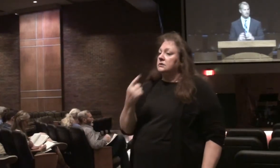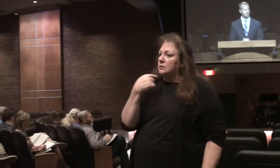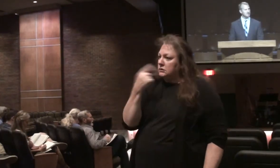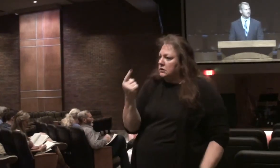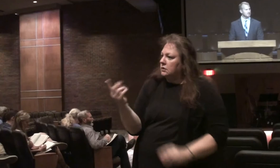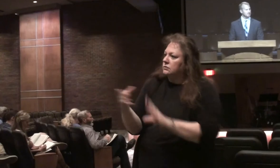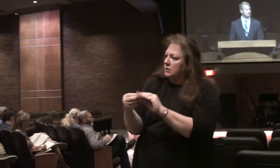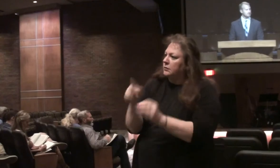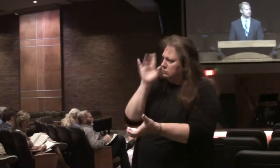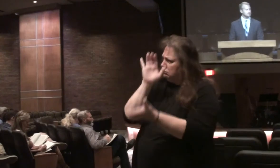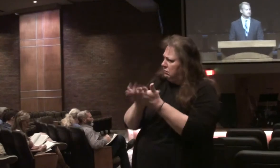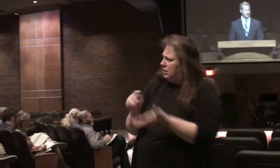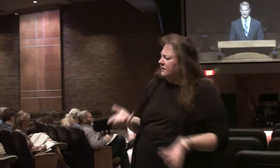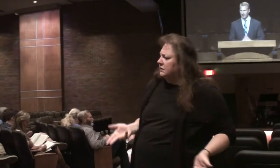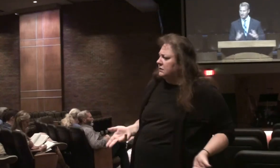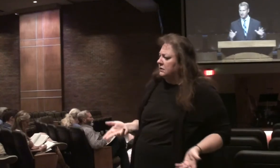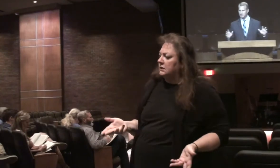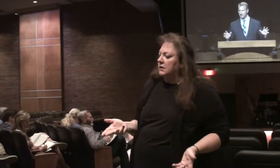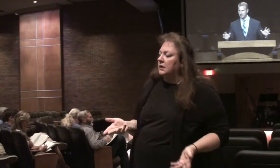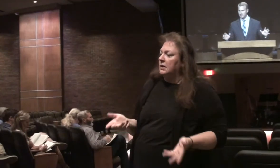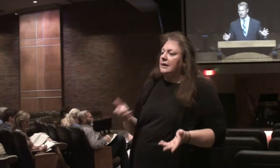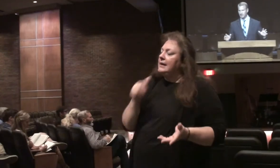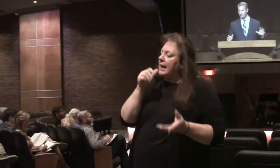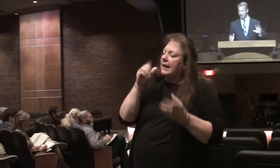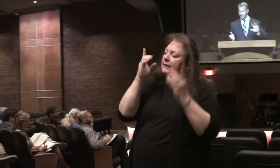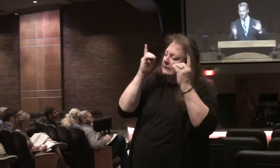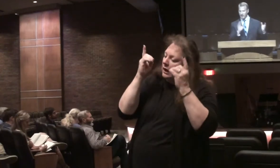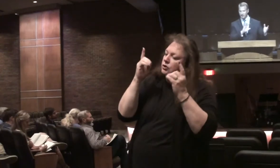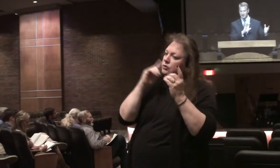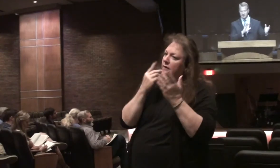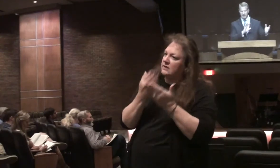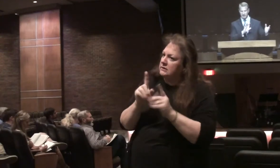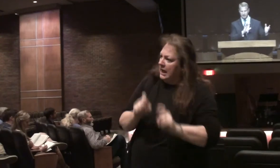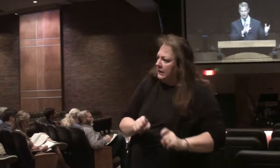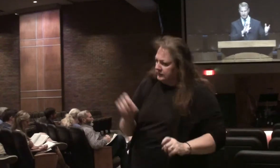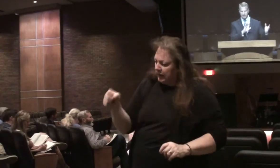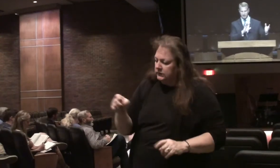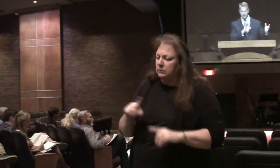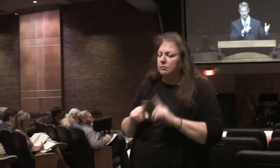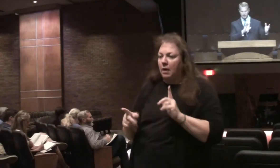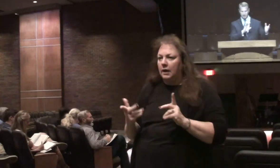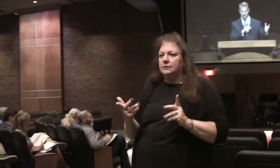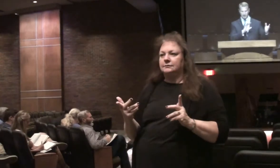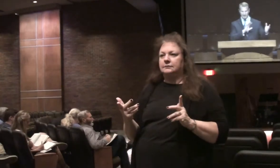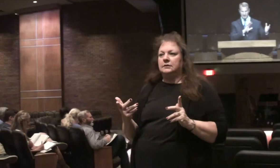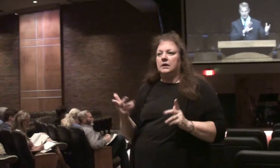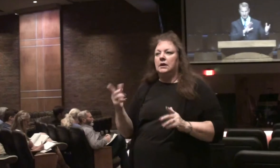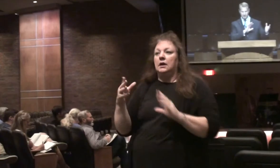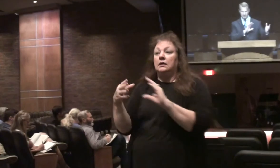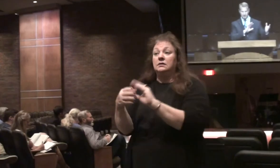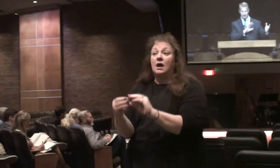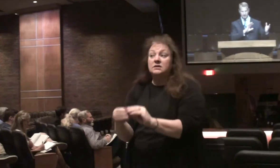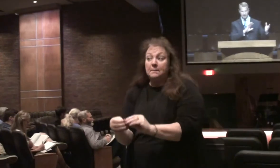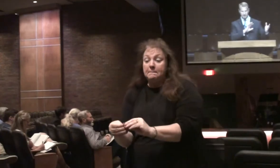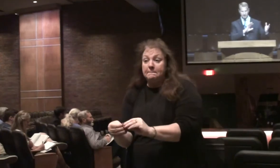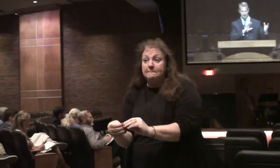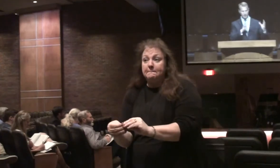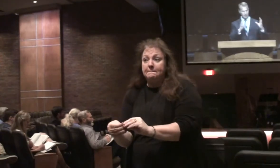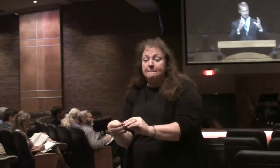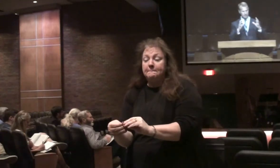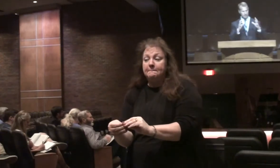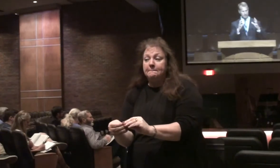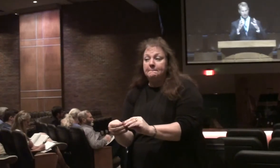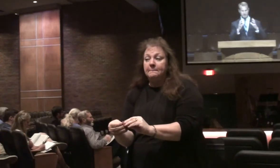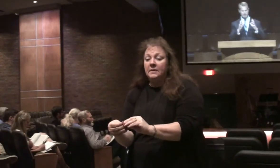something? Believe it. Not doctrinally things. On the other hand, we just say, gossip, you